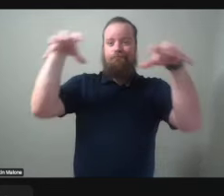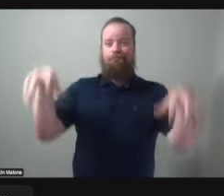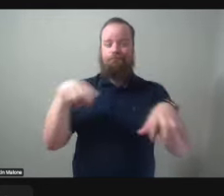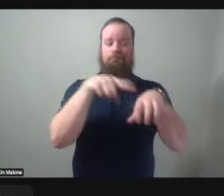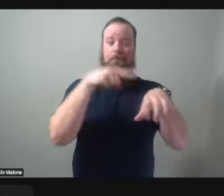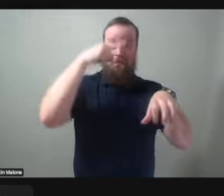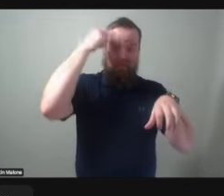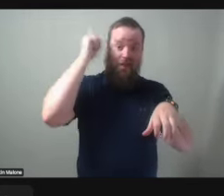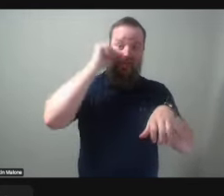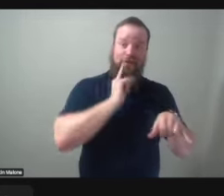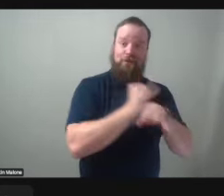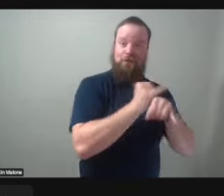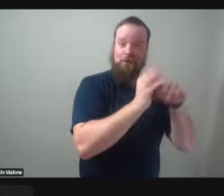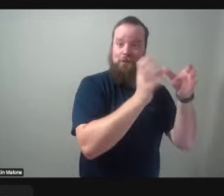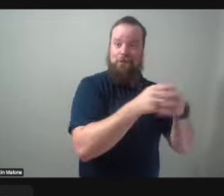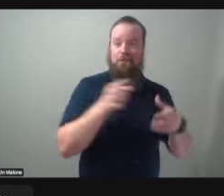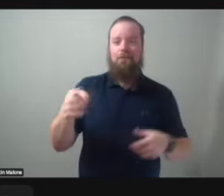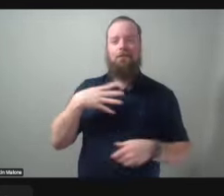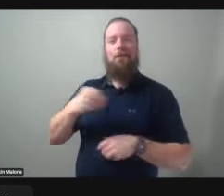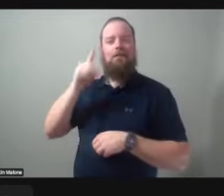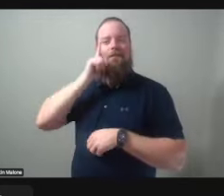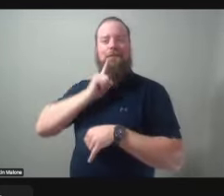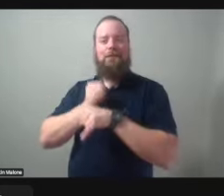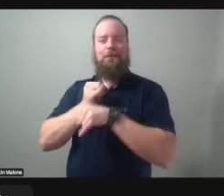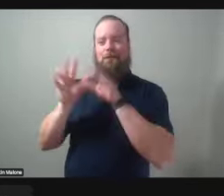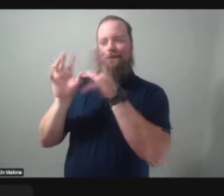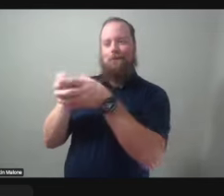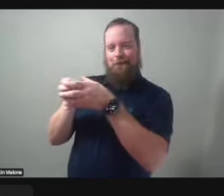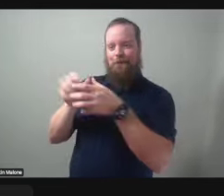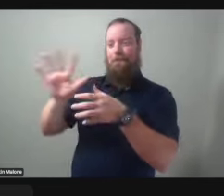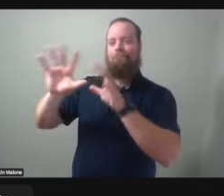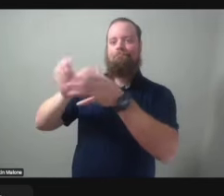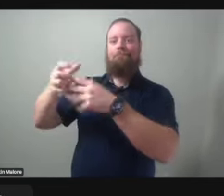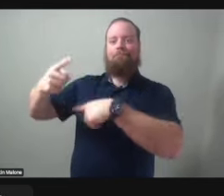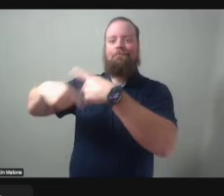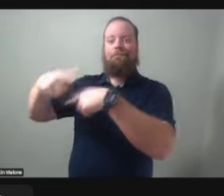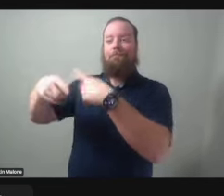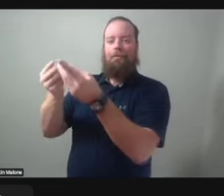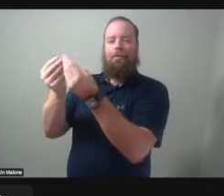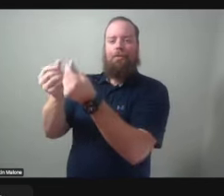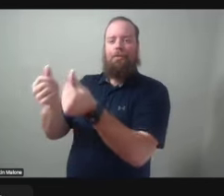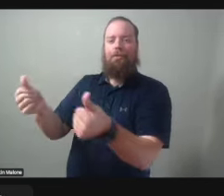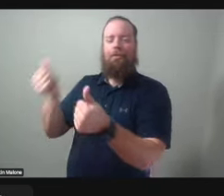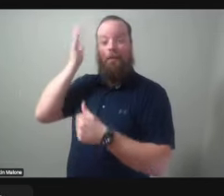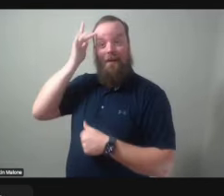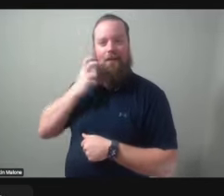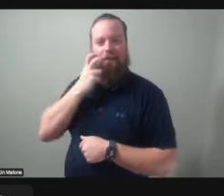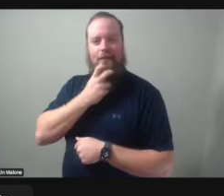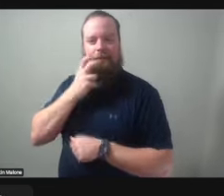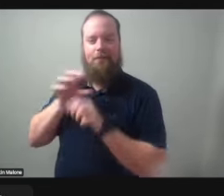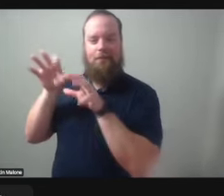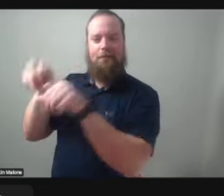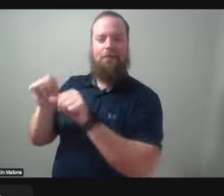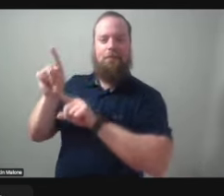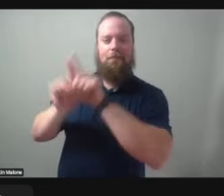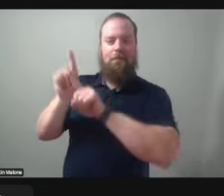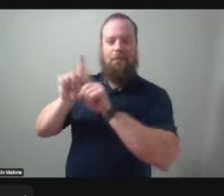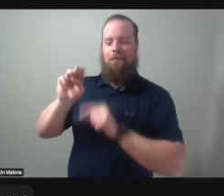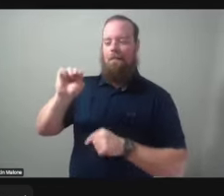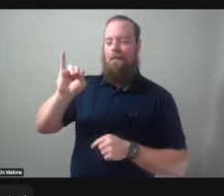history. That Black ASL was developed before desegregation within